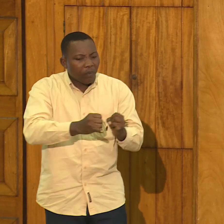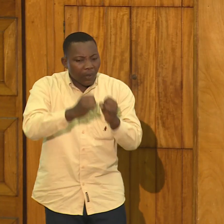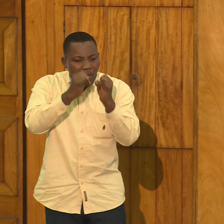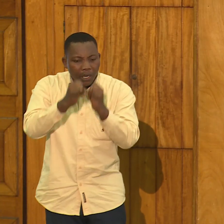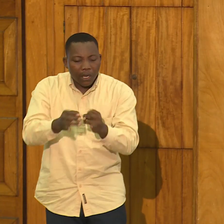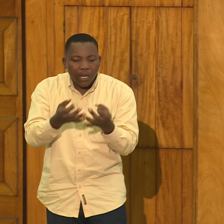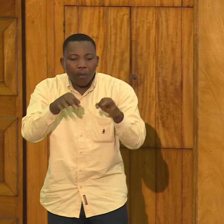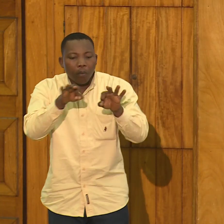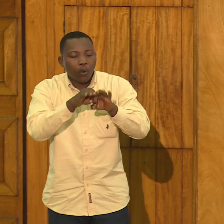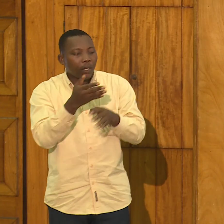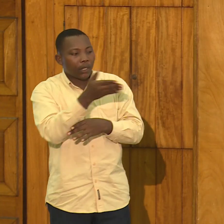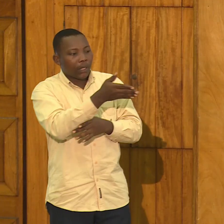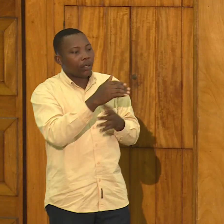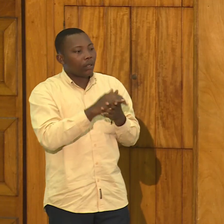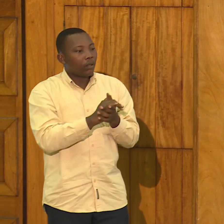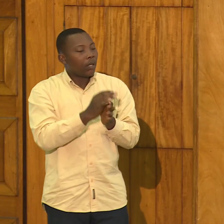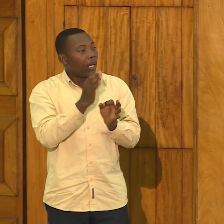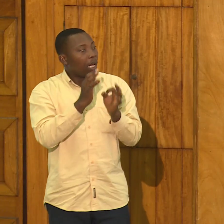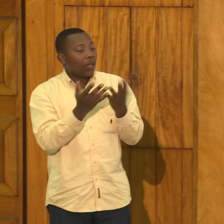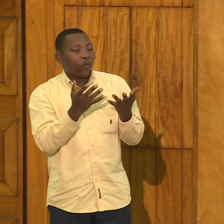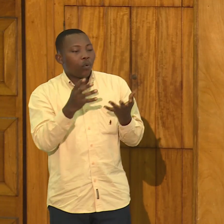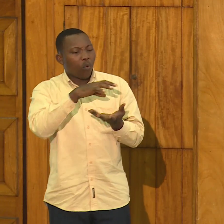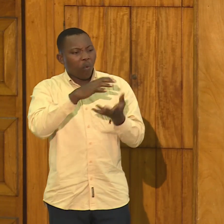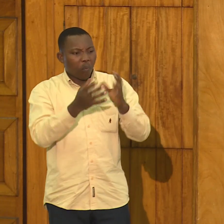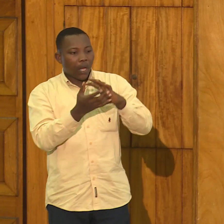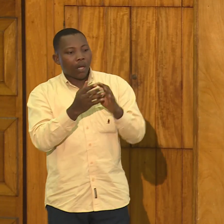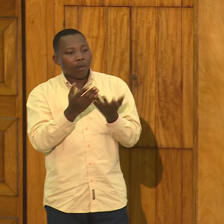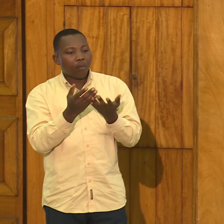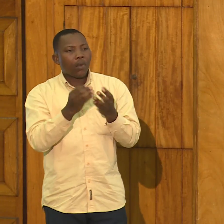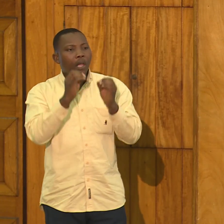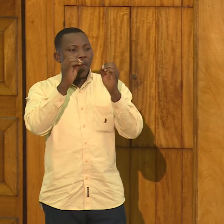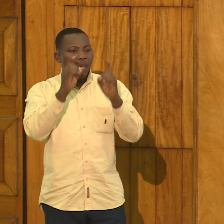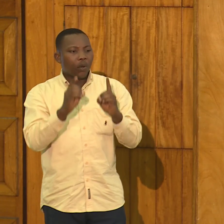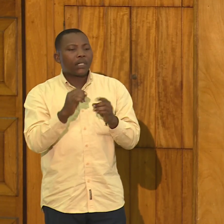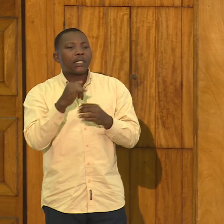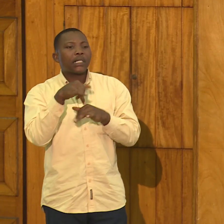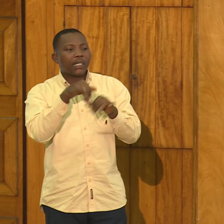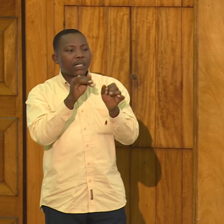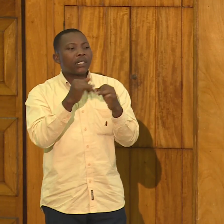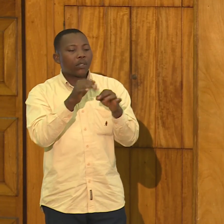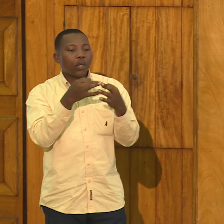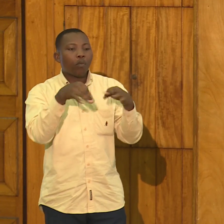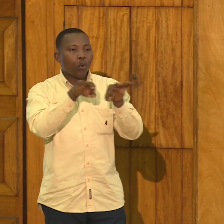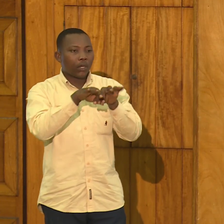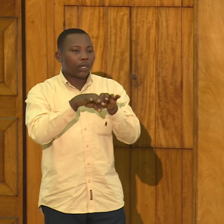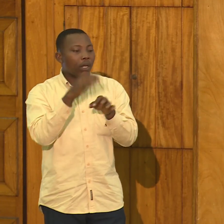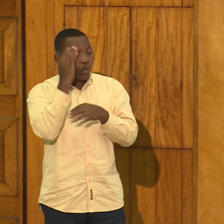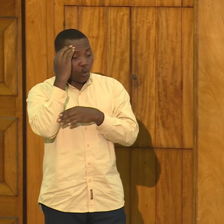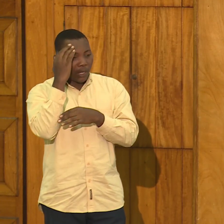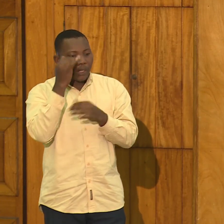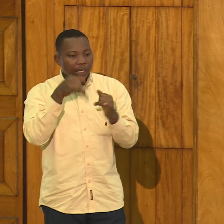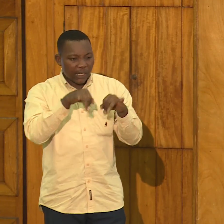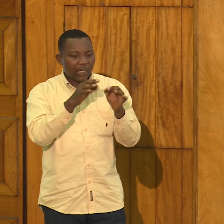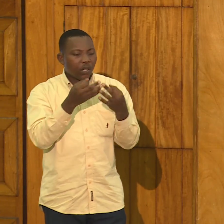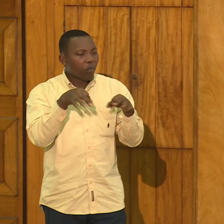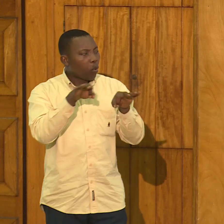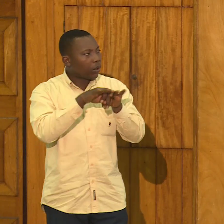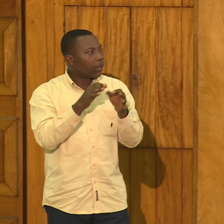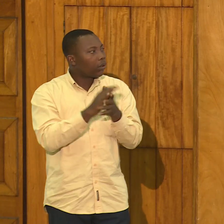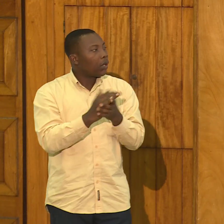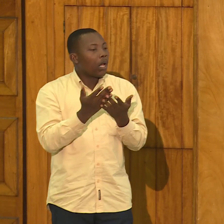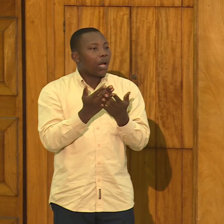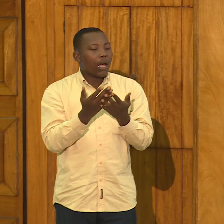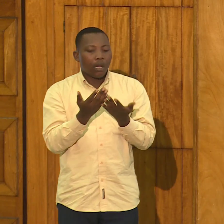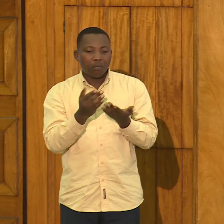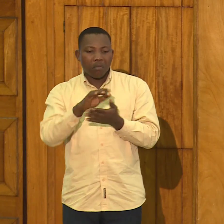when we control for other variables, education still matters. Knowledge of this service location matters. And the flip side is